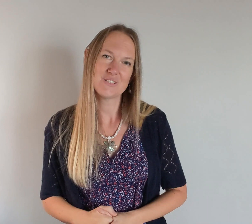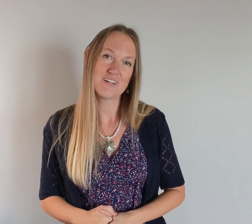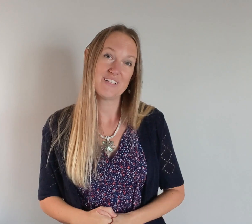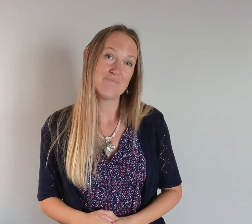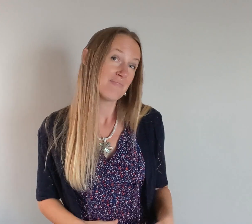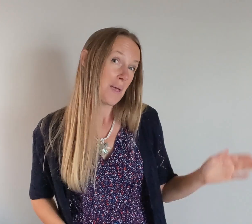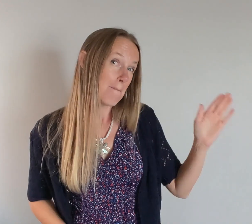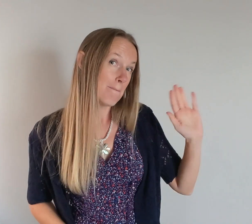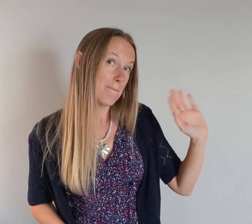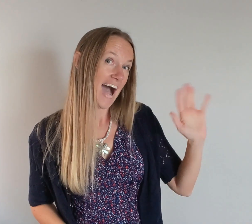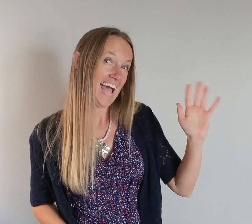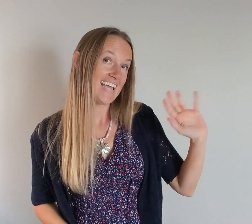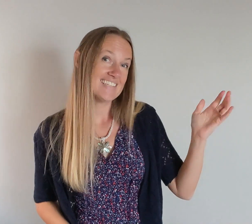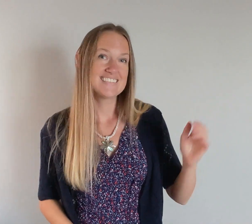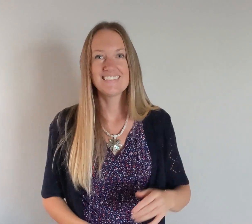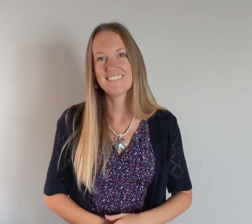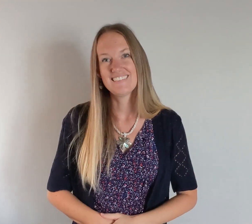tutorial. Bye.